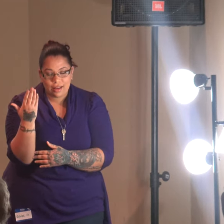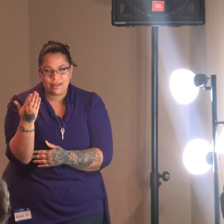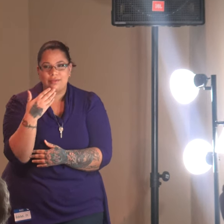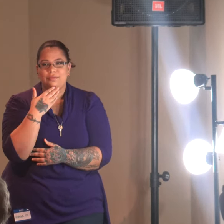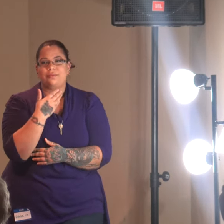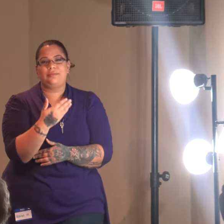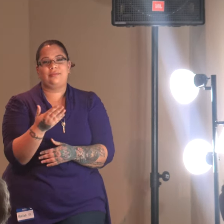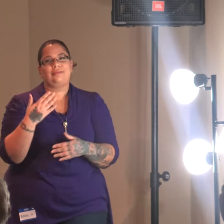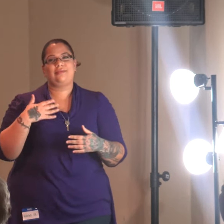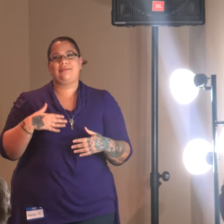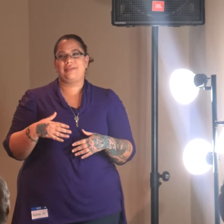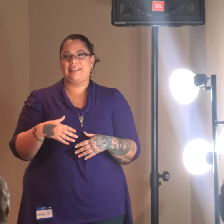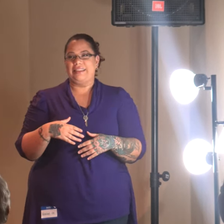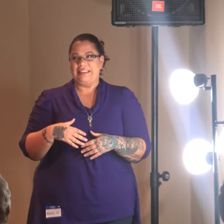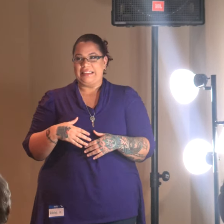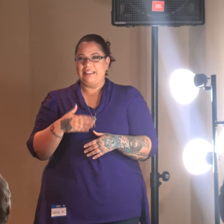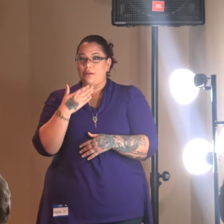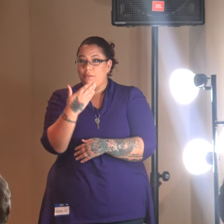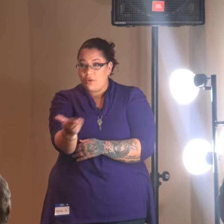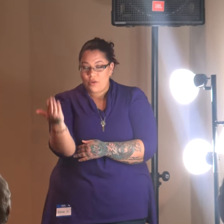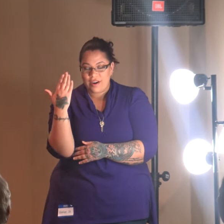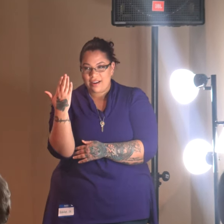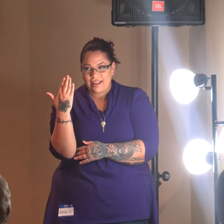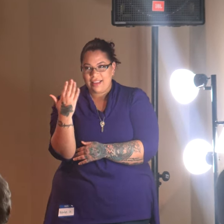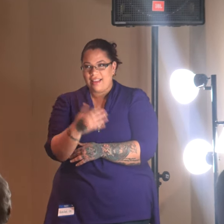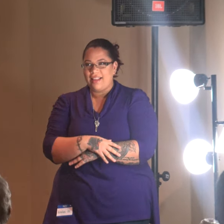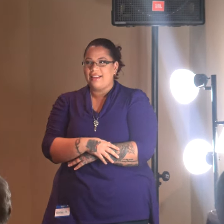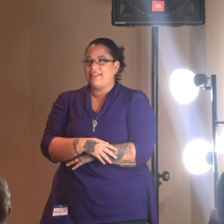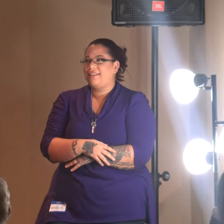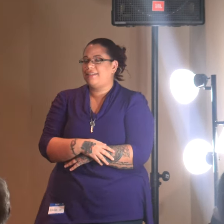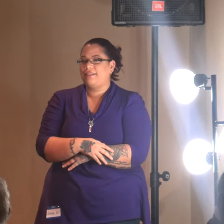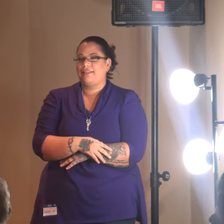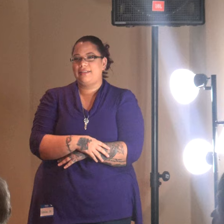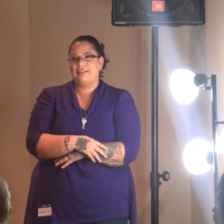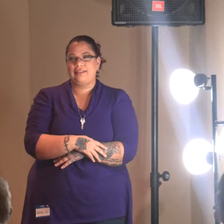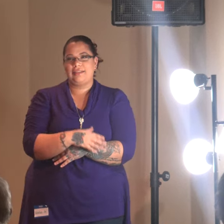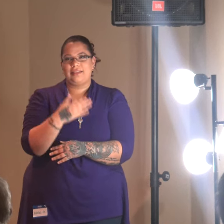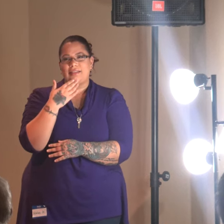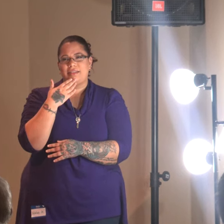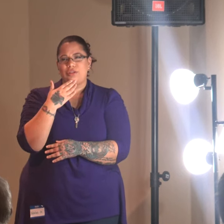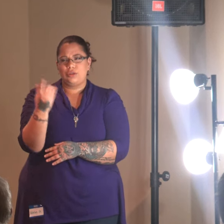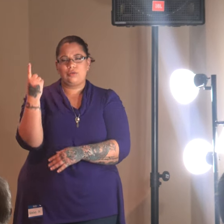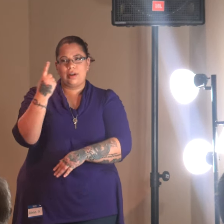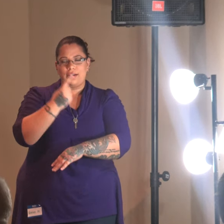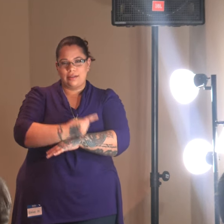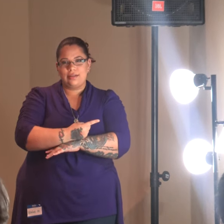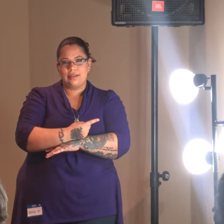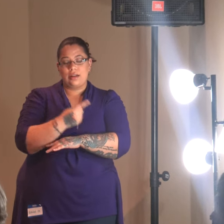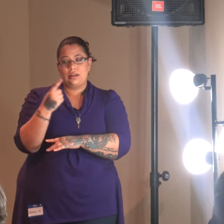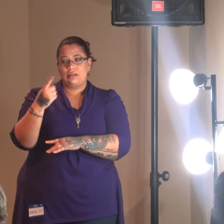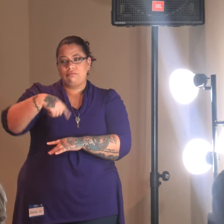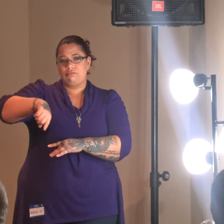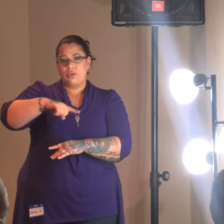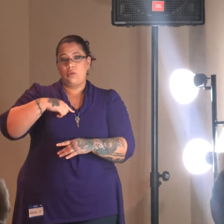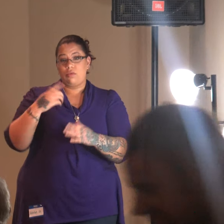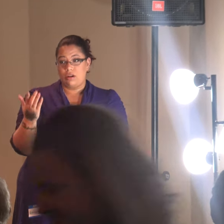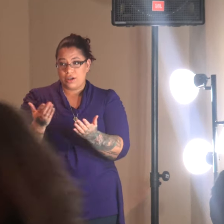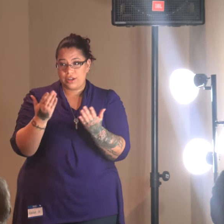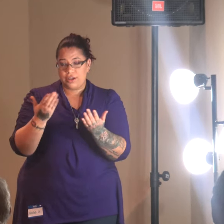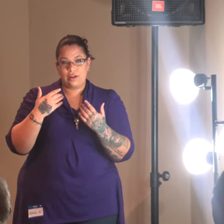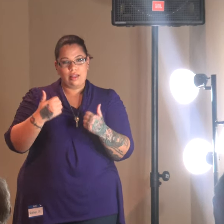Good morning. High energy. Good morning. Good morning. It is a great, grand, and glorious day, and we are here